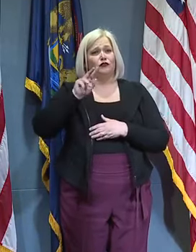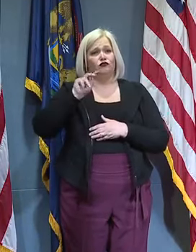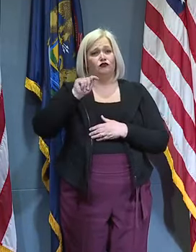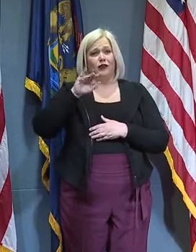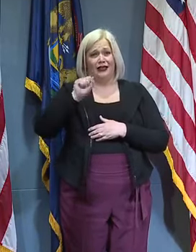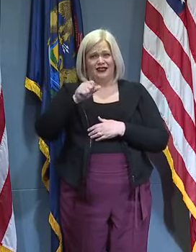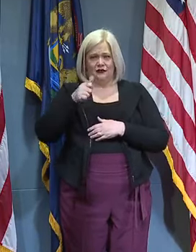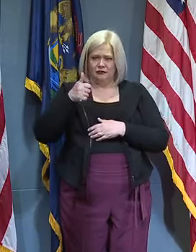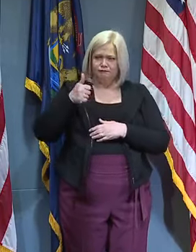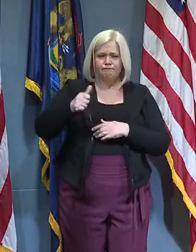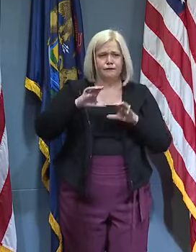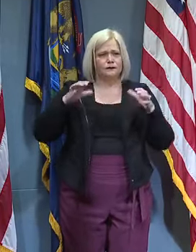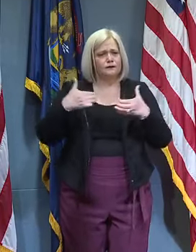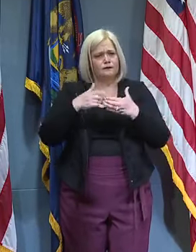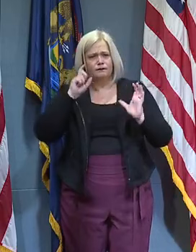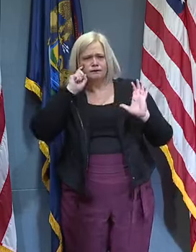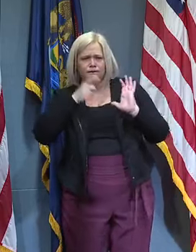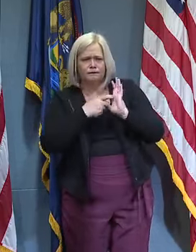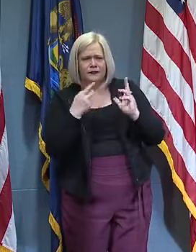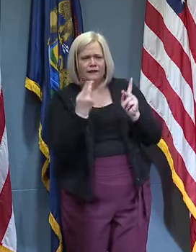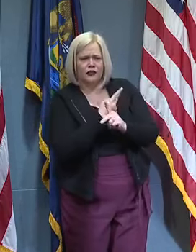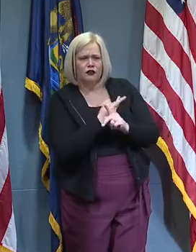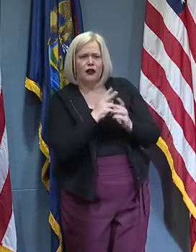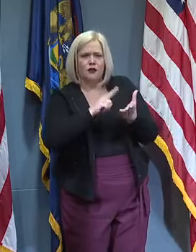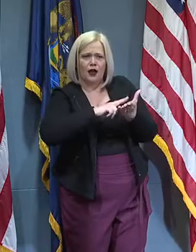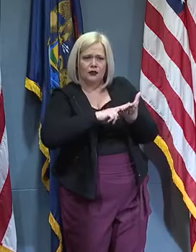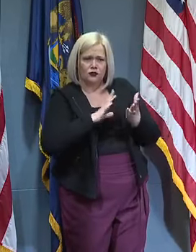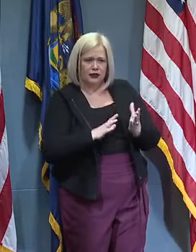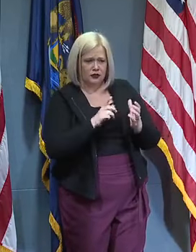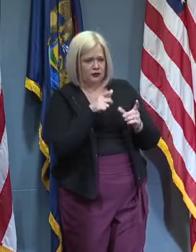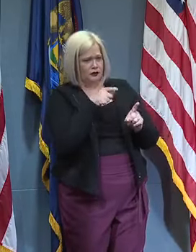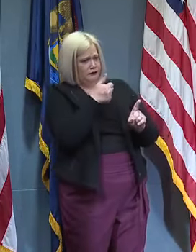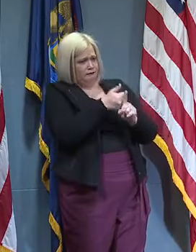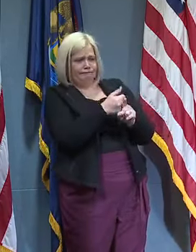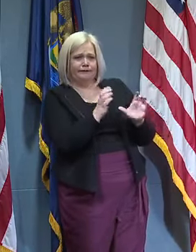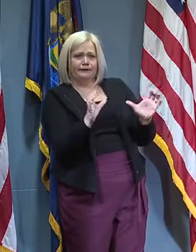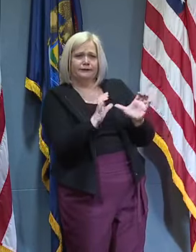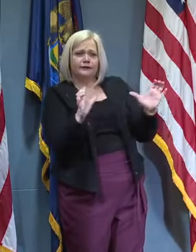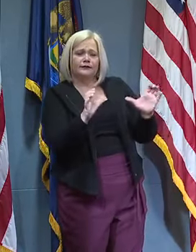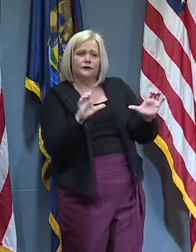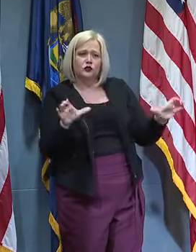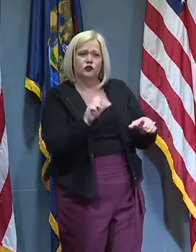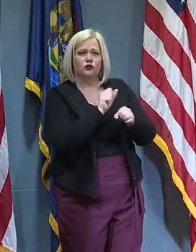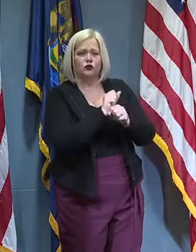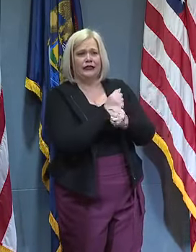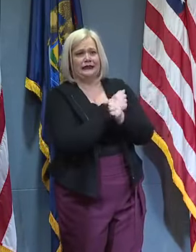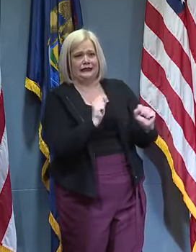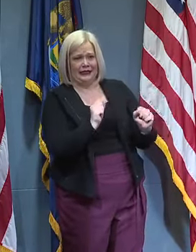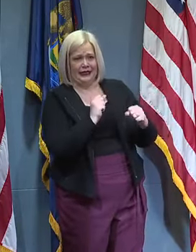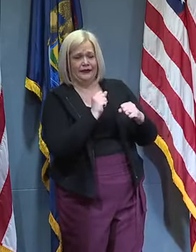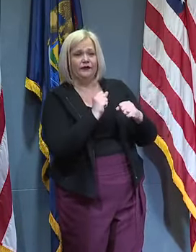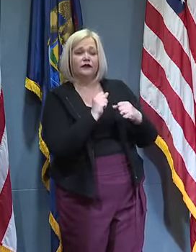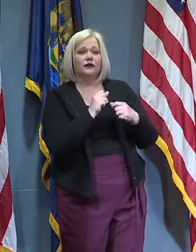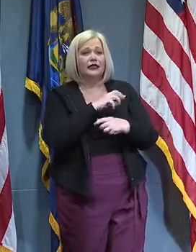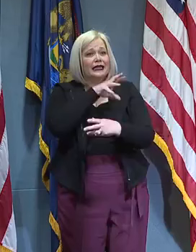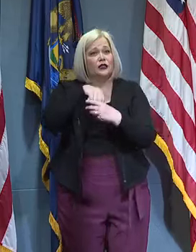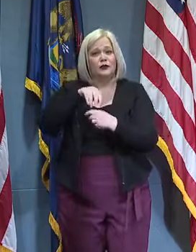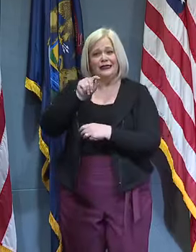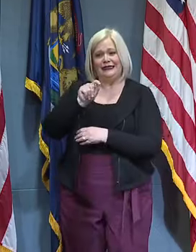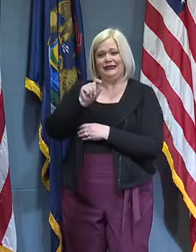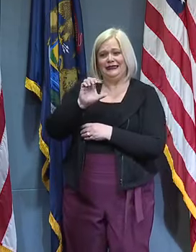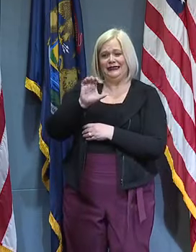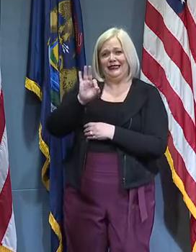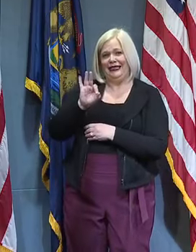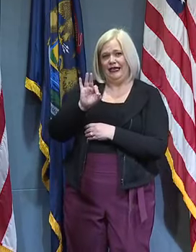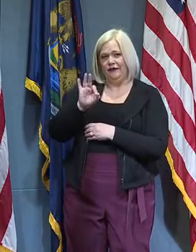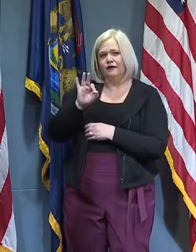have been proactive in identifying contractors certified to do the work safely, including at the TCF Alternate